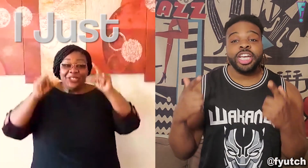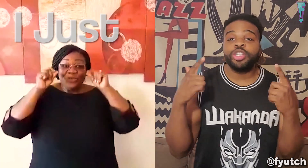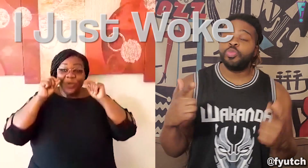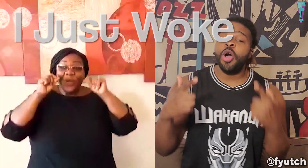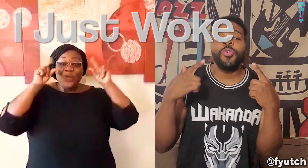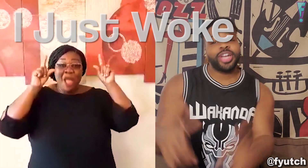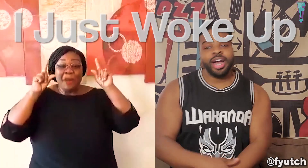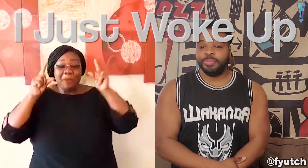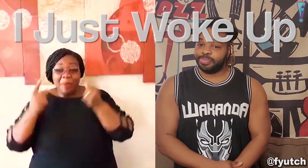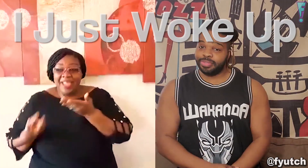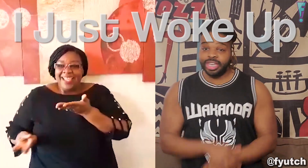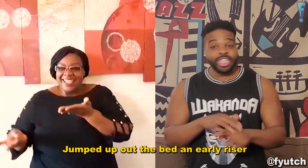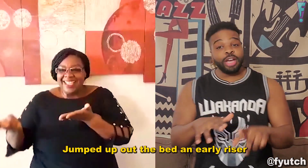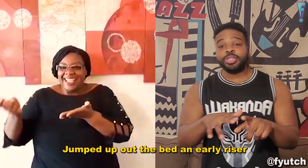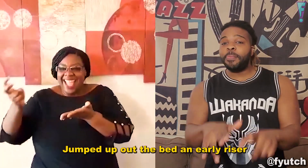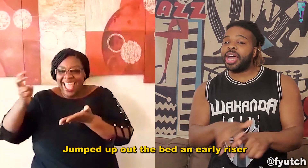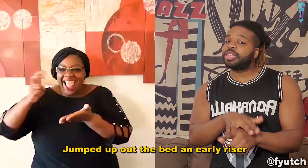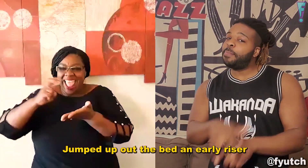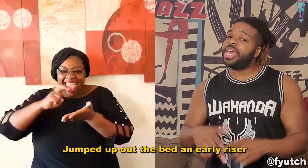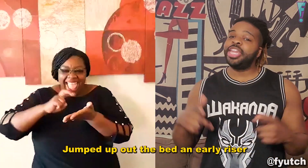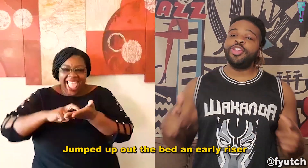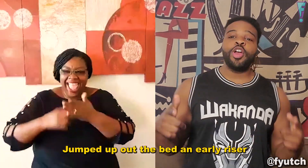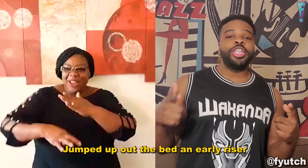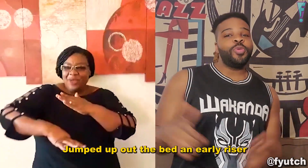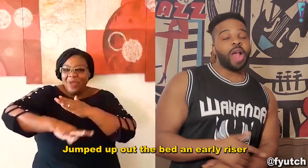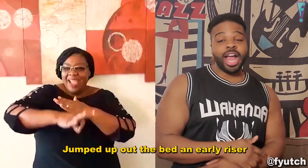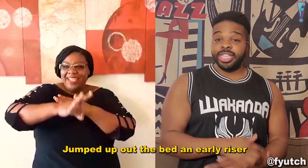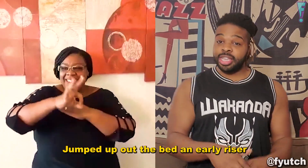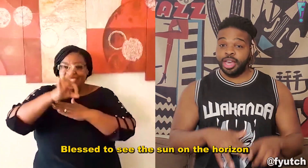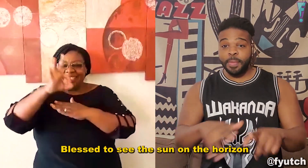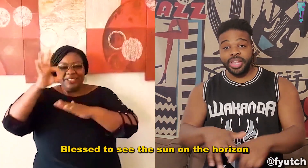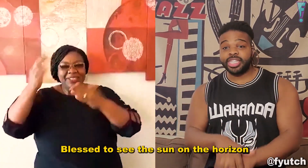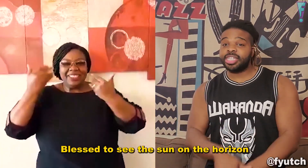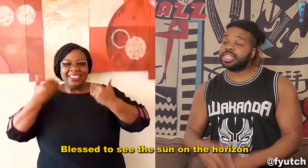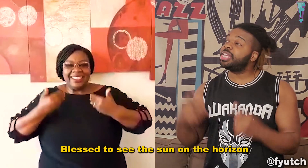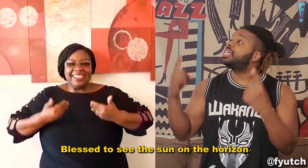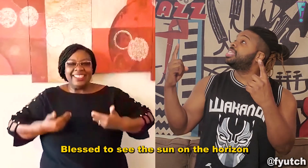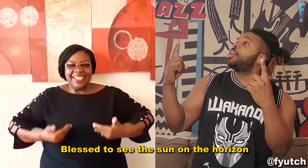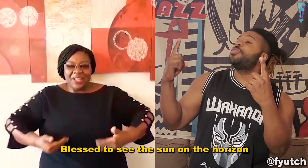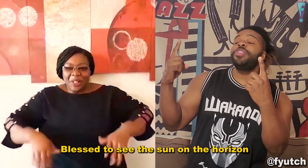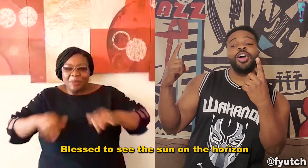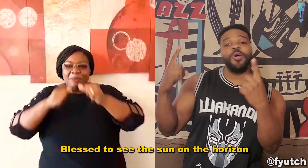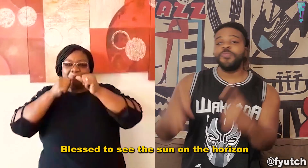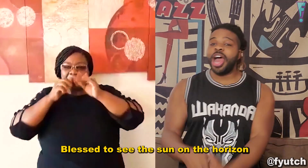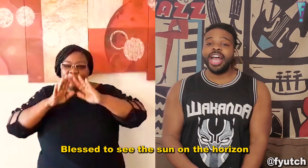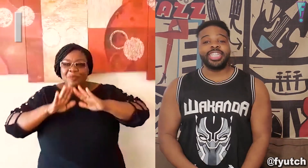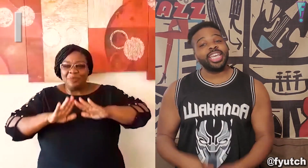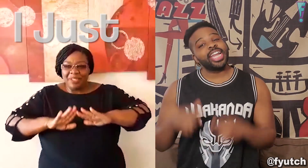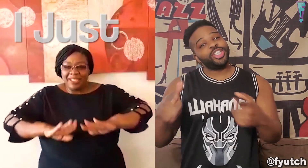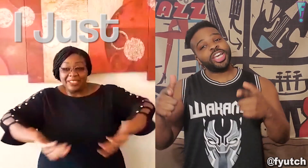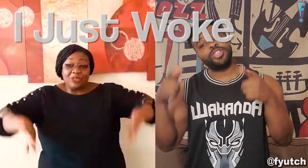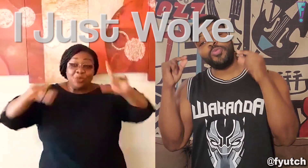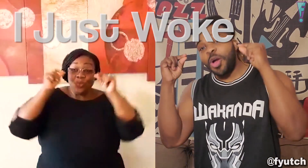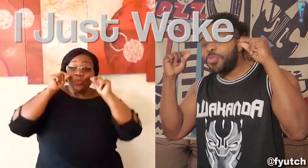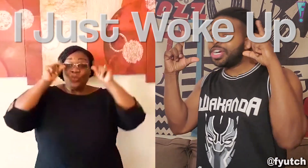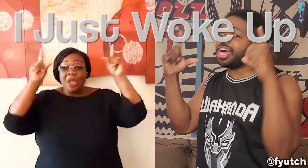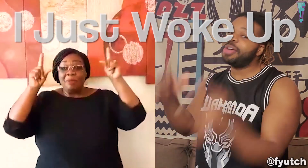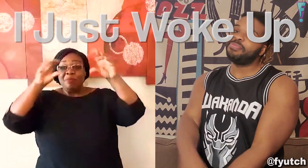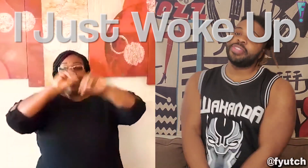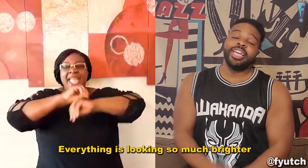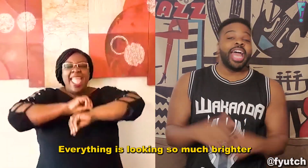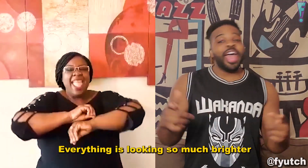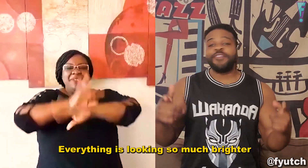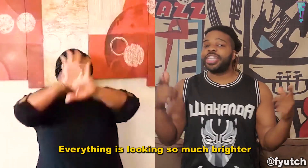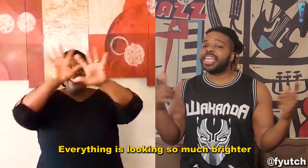I love you. I just woke up, jumped up out the bed, and early riser. Blessed to see the sun on the horizon. I just woke